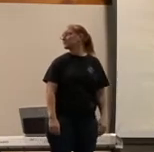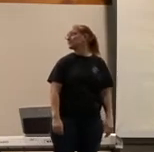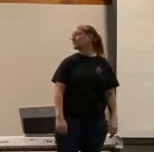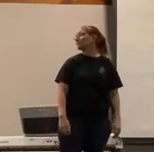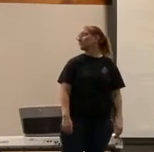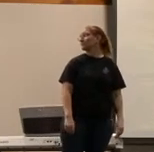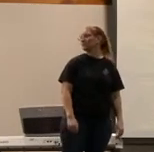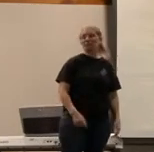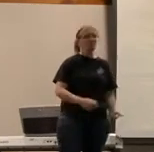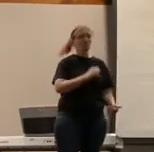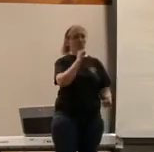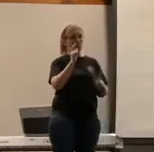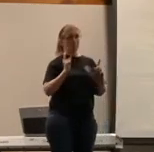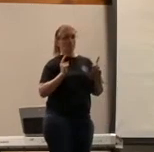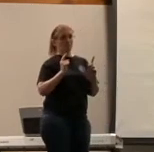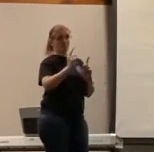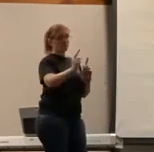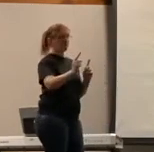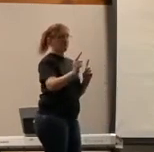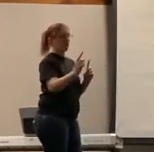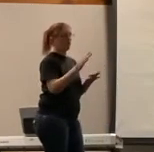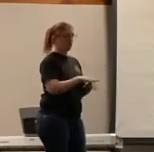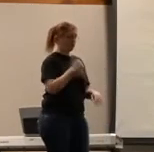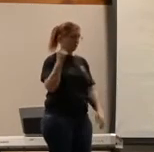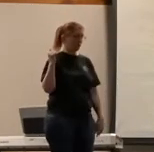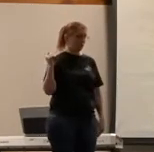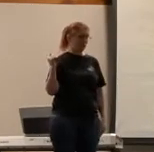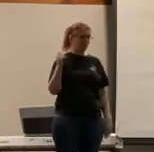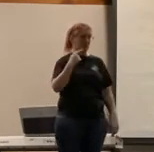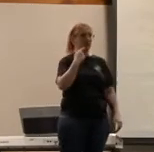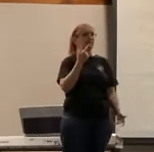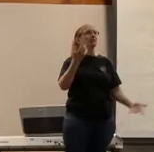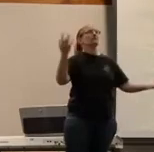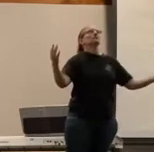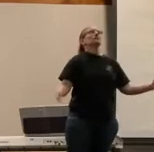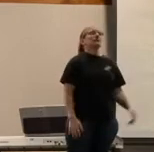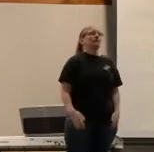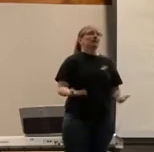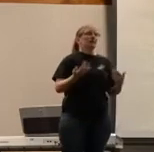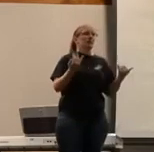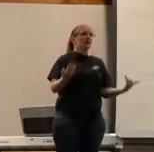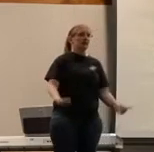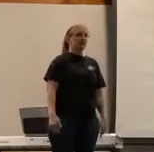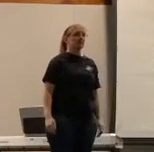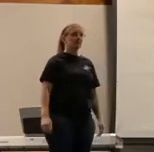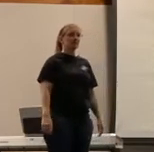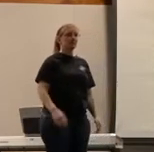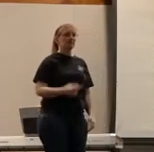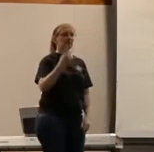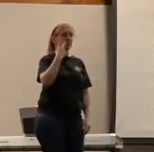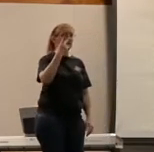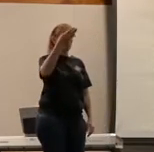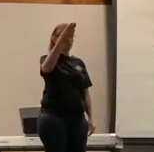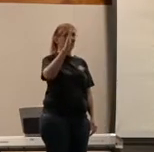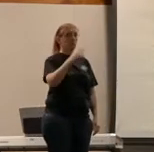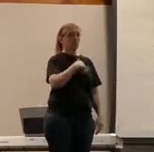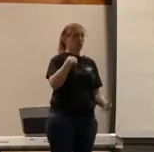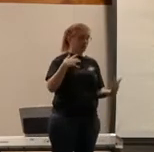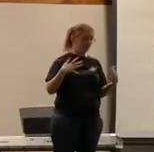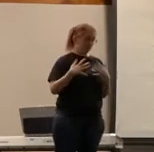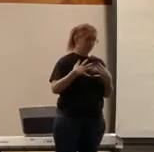He didn't pass him by. He calls out. Adam says, here we are. You see, God, we're